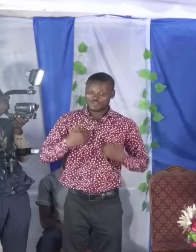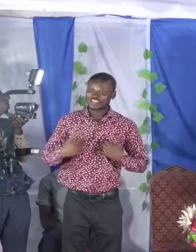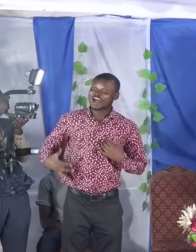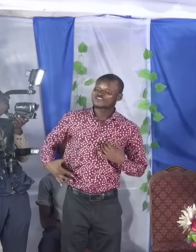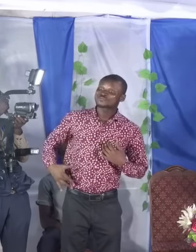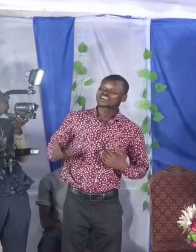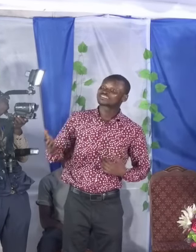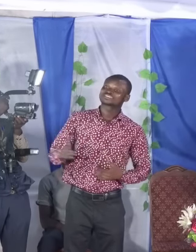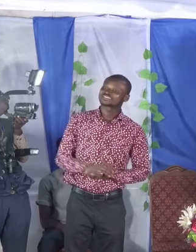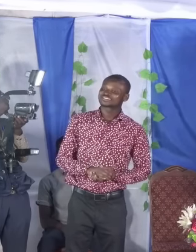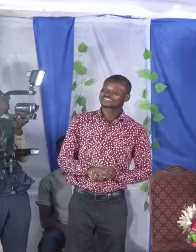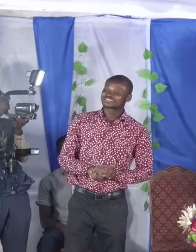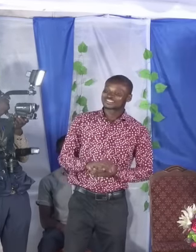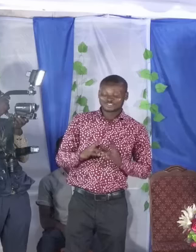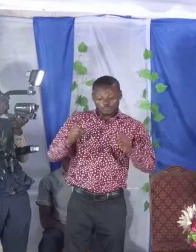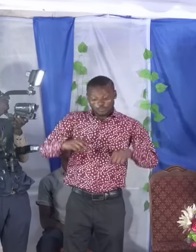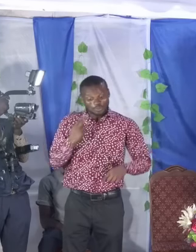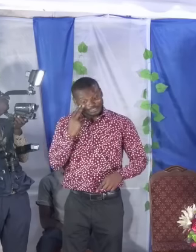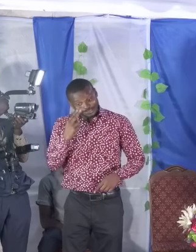And you have to say, "You